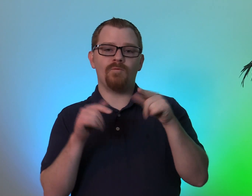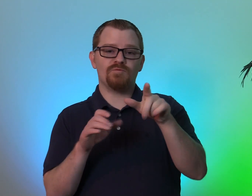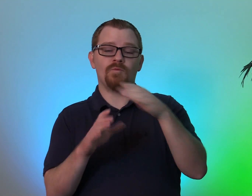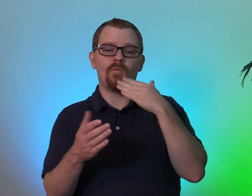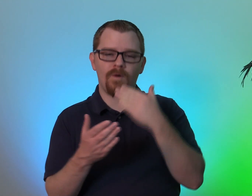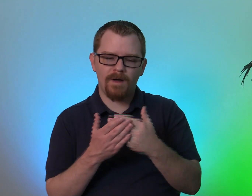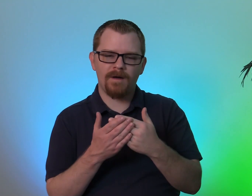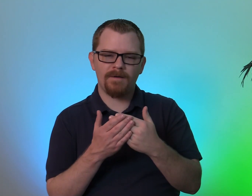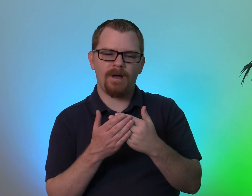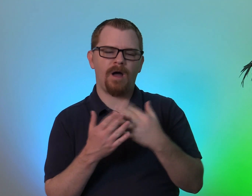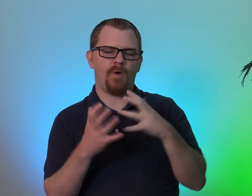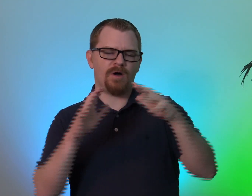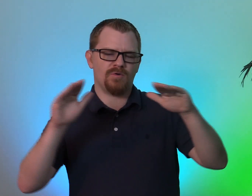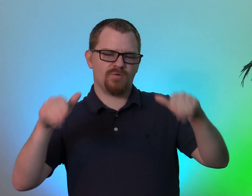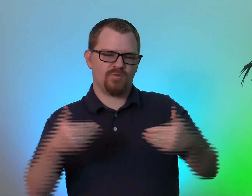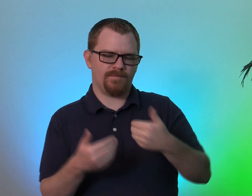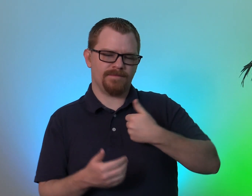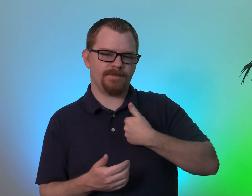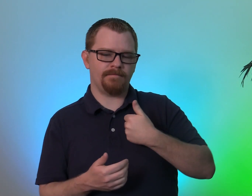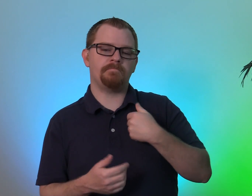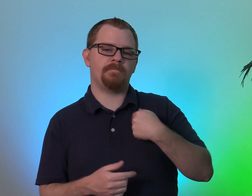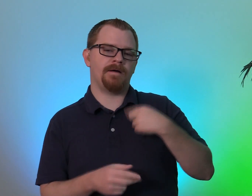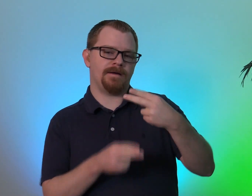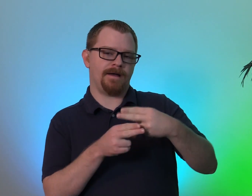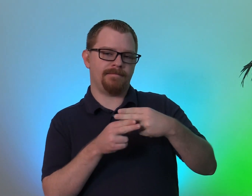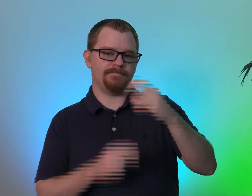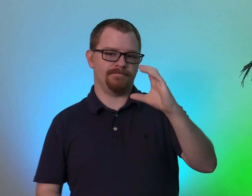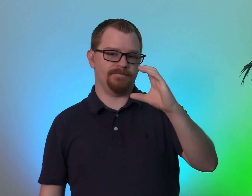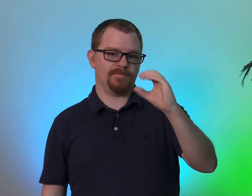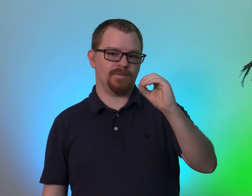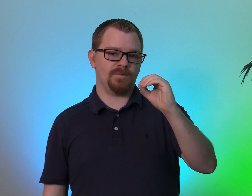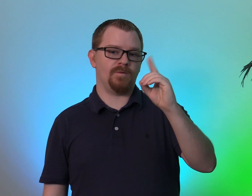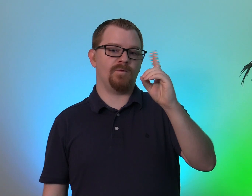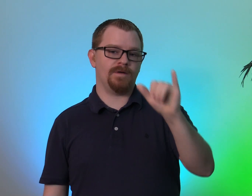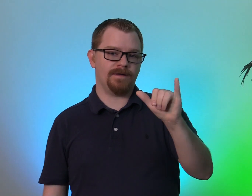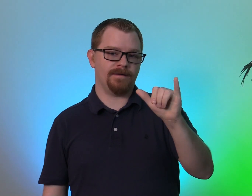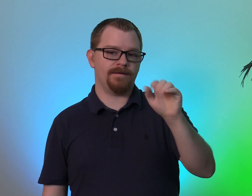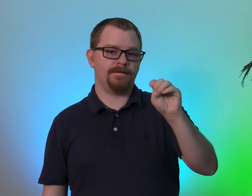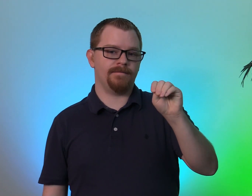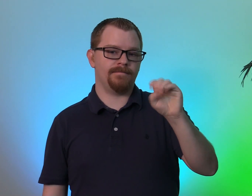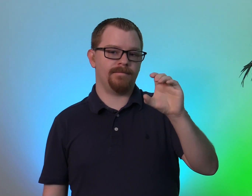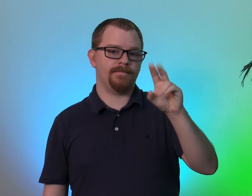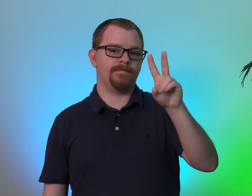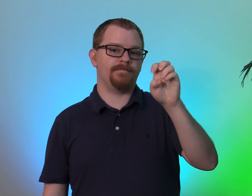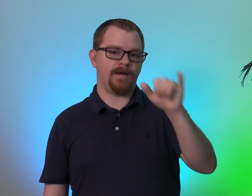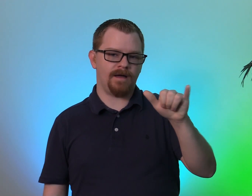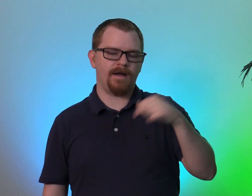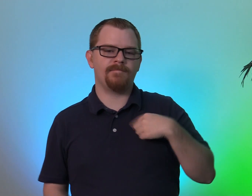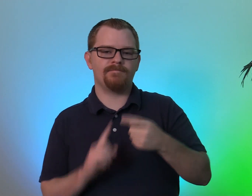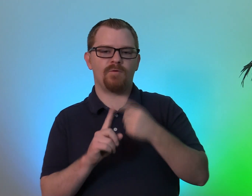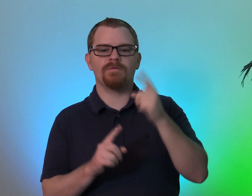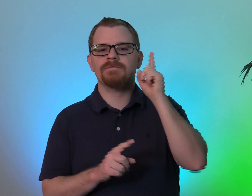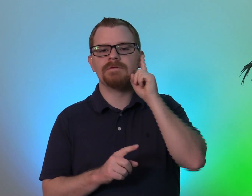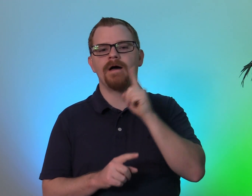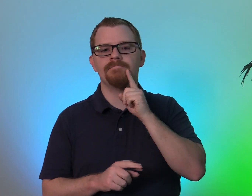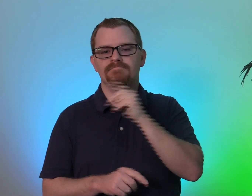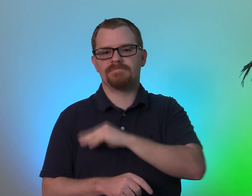Hello. I hope you're doing well. Hope you remember my name is Cody McKee. I'm